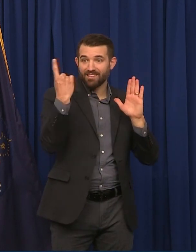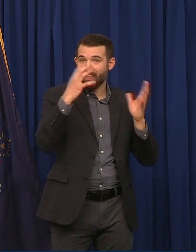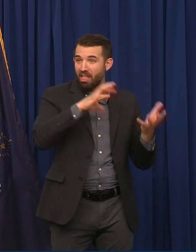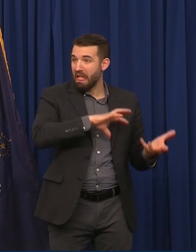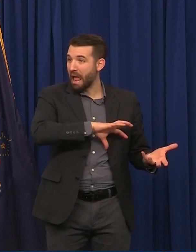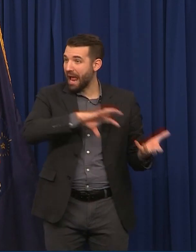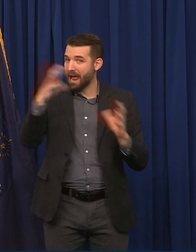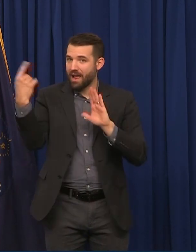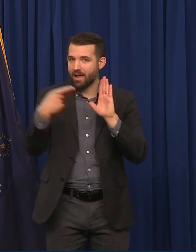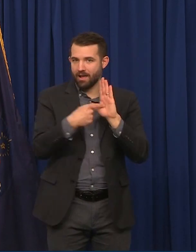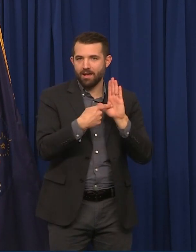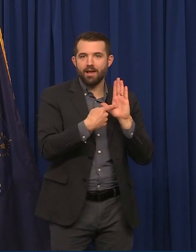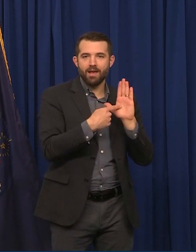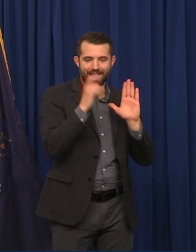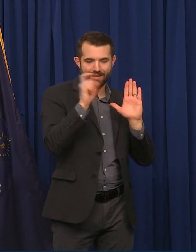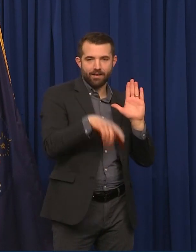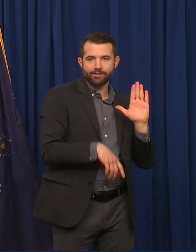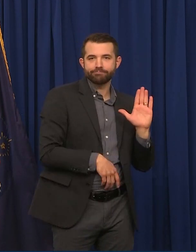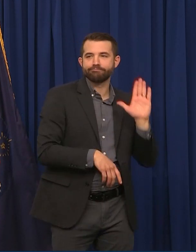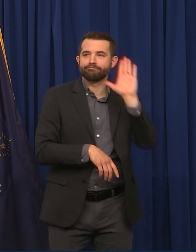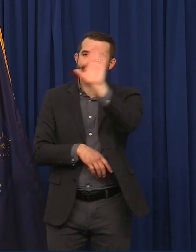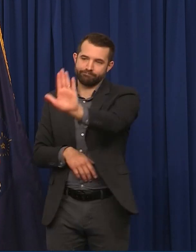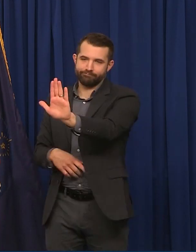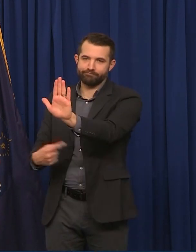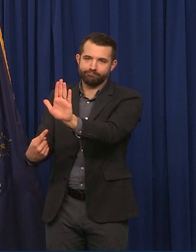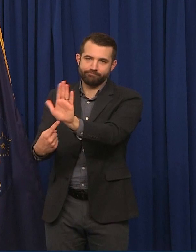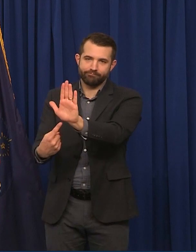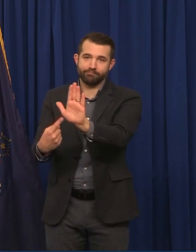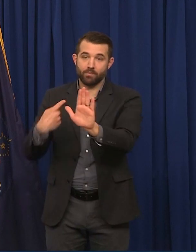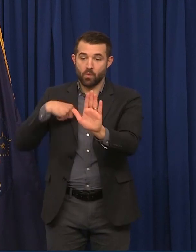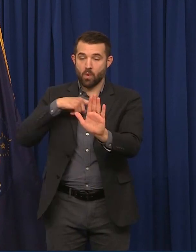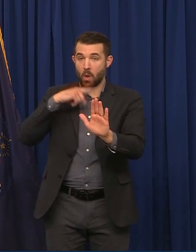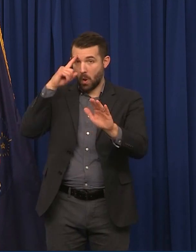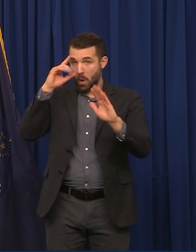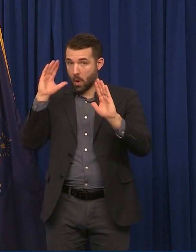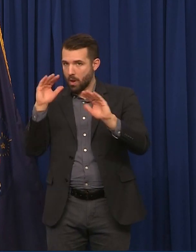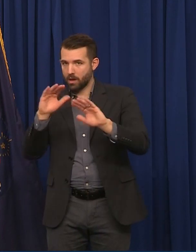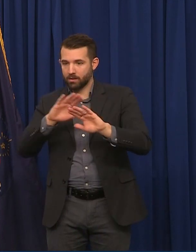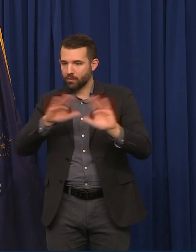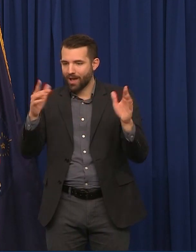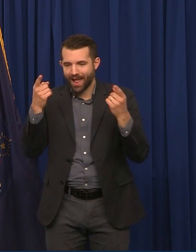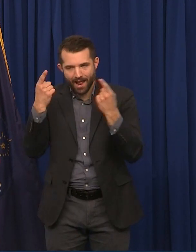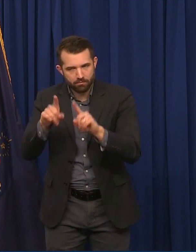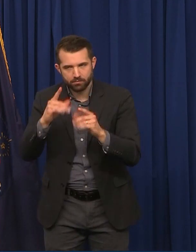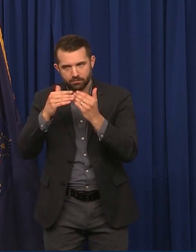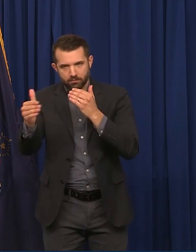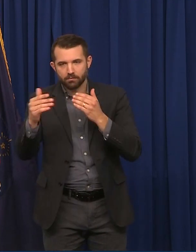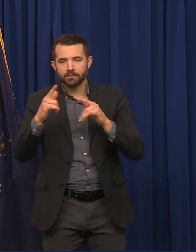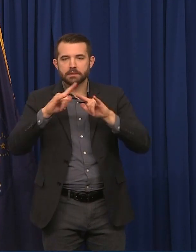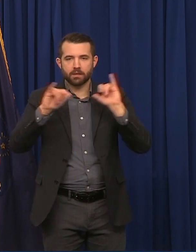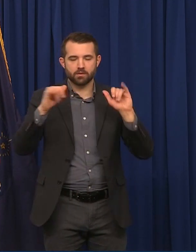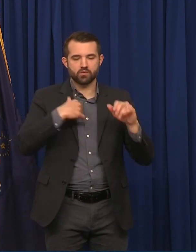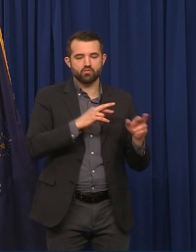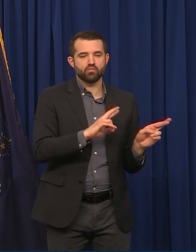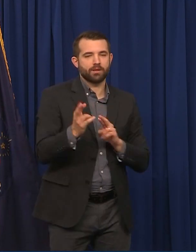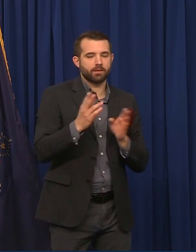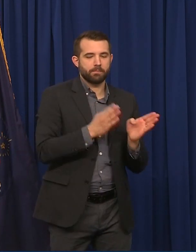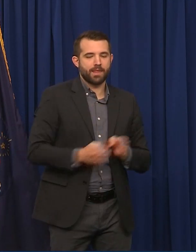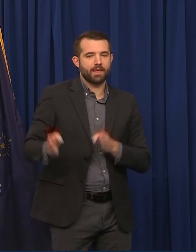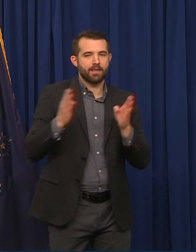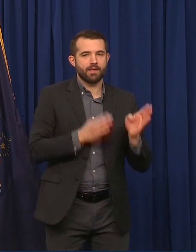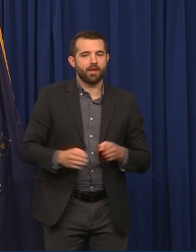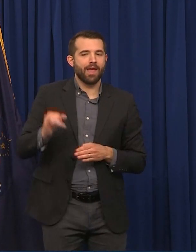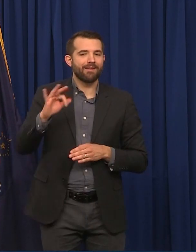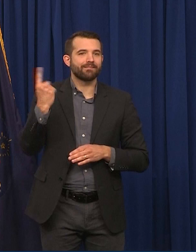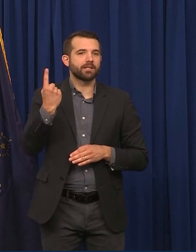we hope, we also must plan for that scenario as well. I'd like to turn next to Mr. Patrick Whittle from the Associated Press.